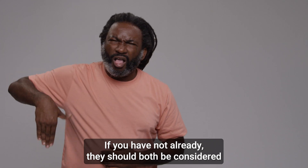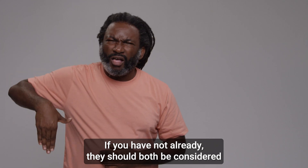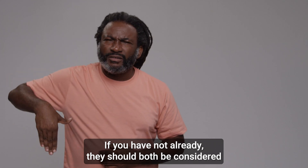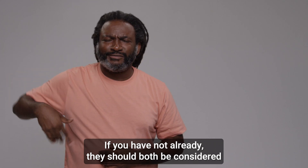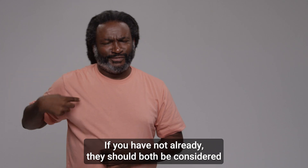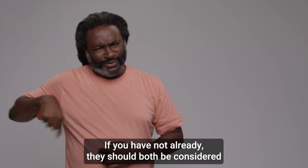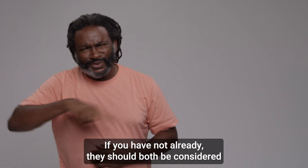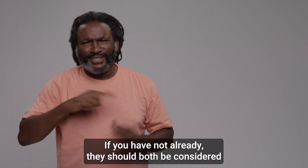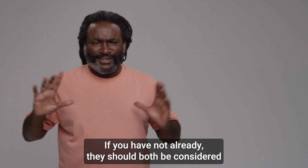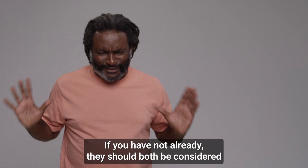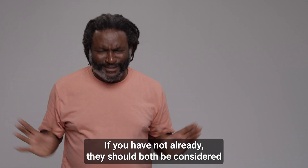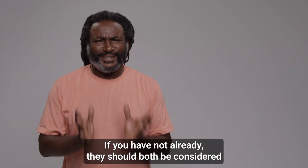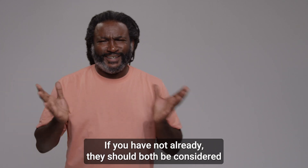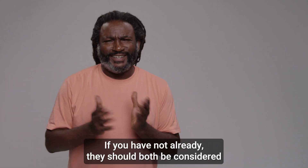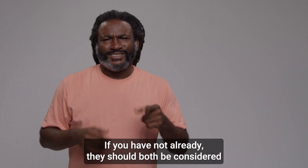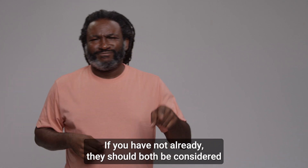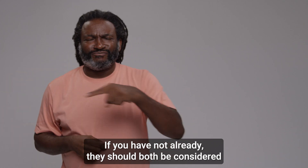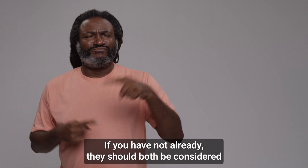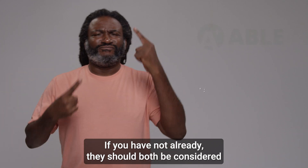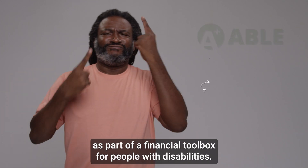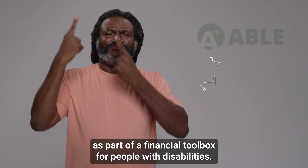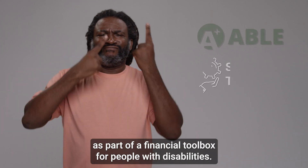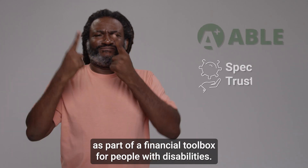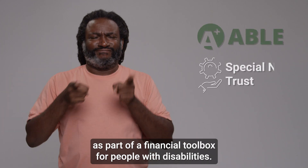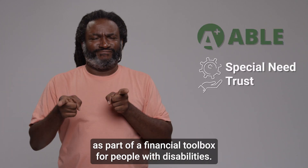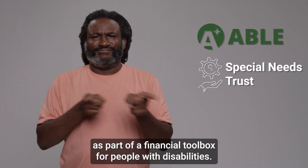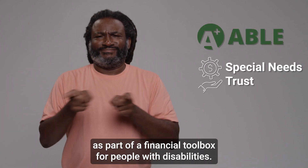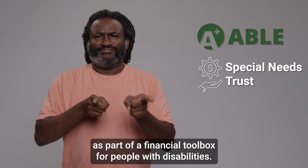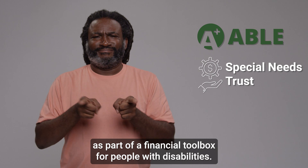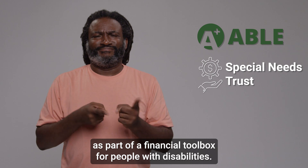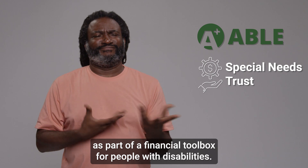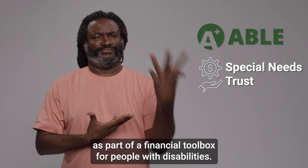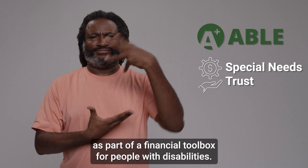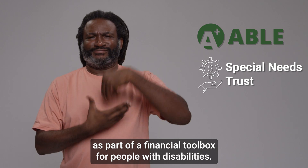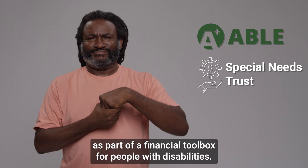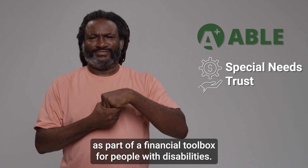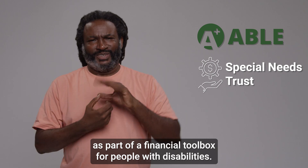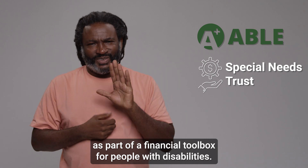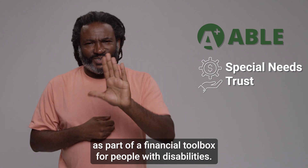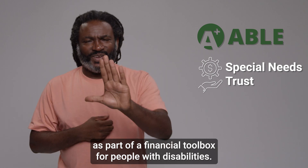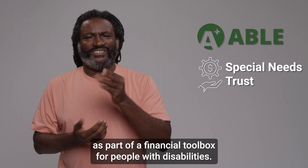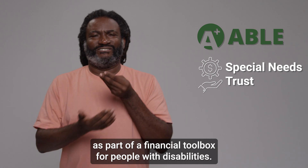If you have not already, they should both be considered as part of a financial toolbox for people with disabilities.